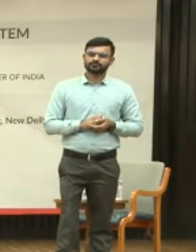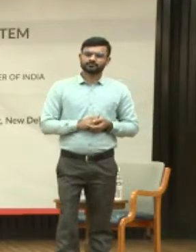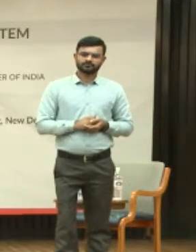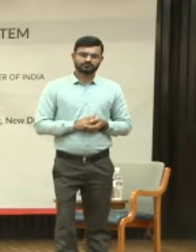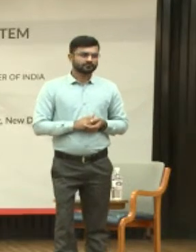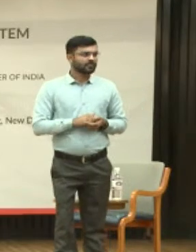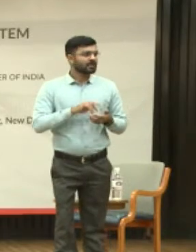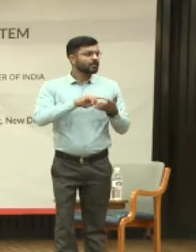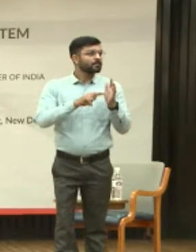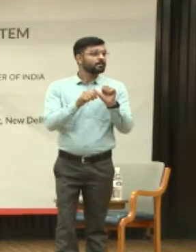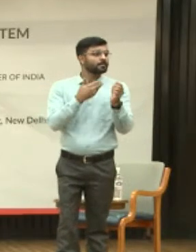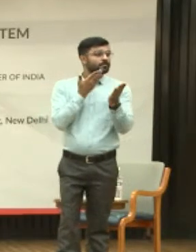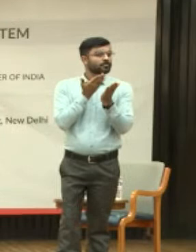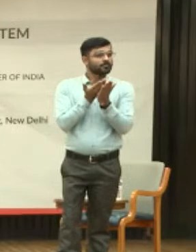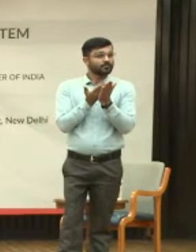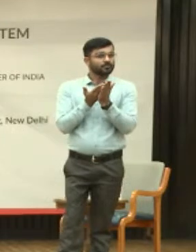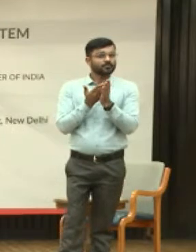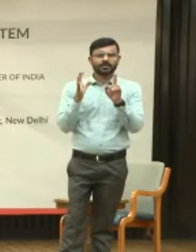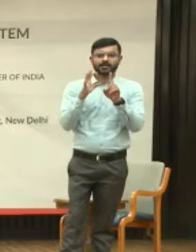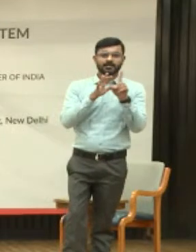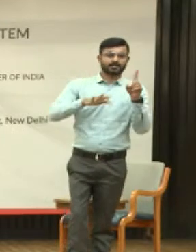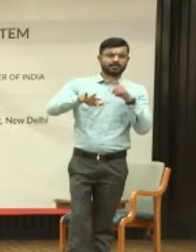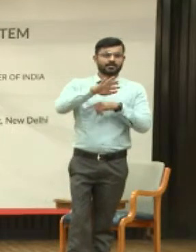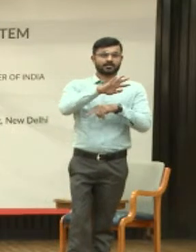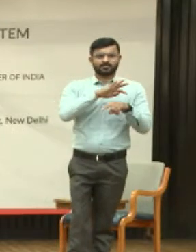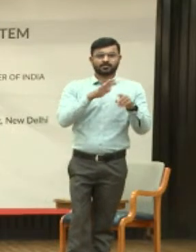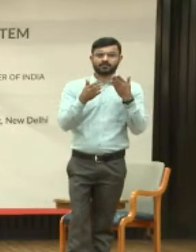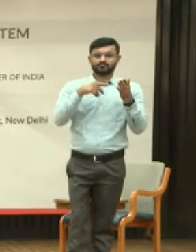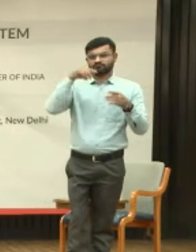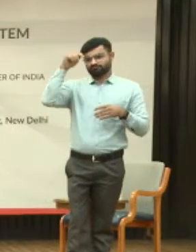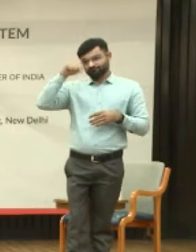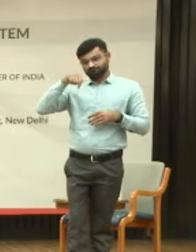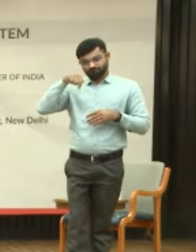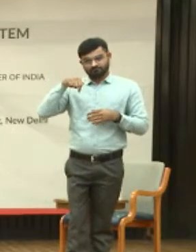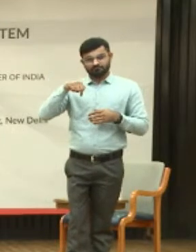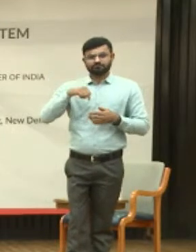1949, which applies to Delhi even today.